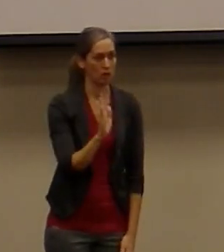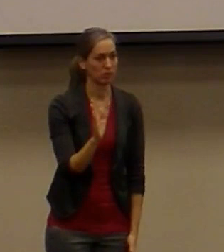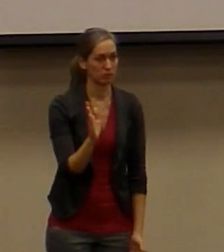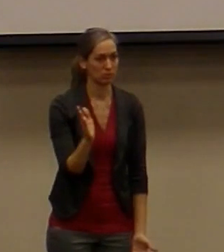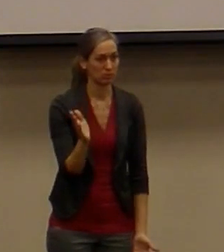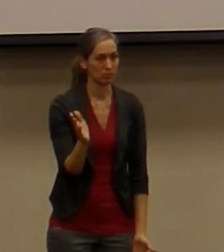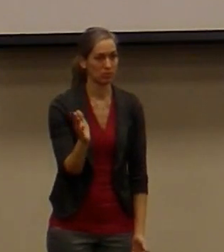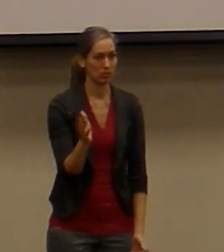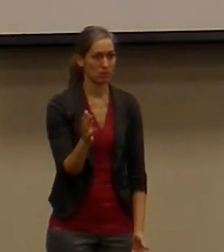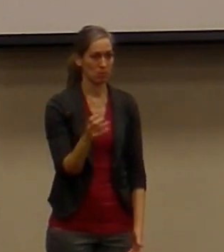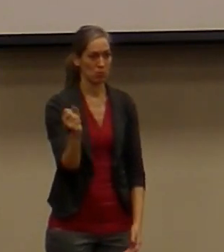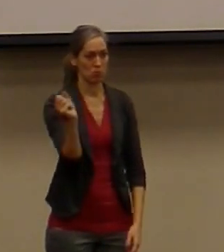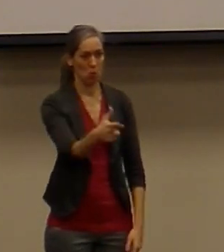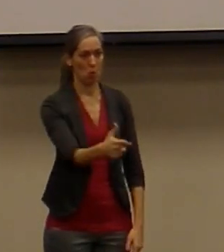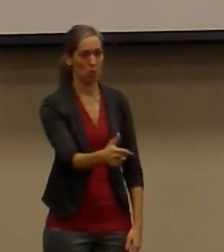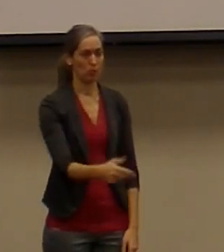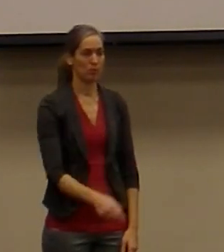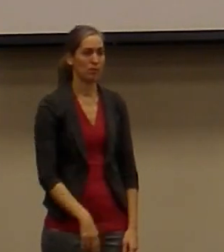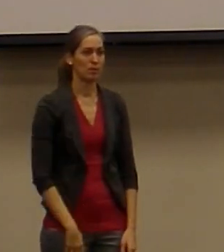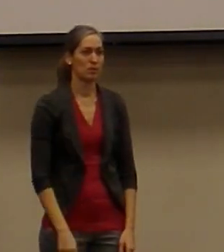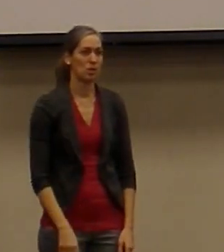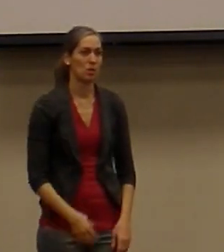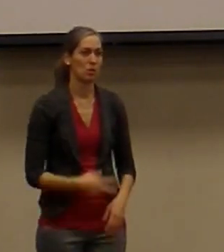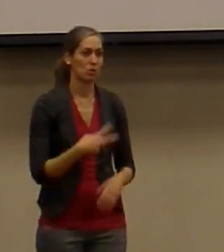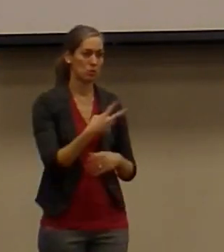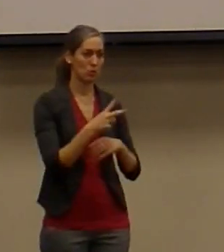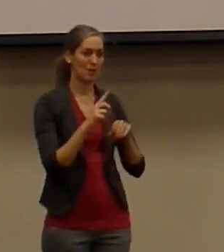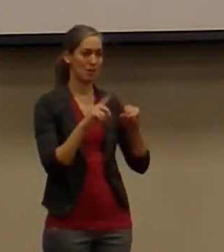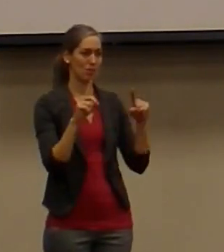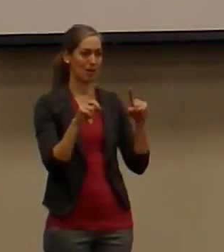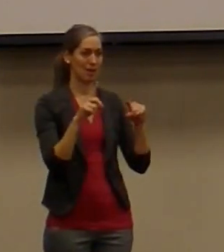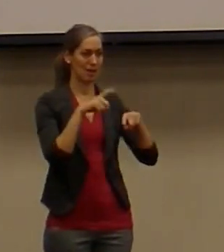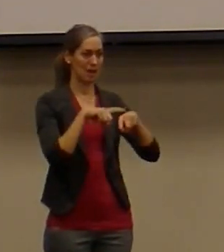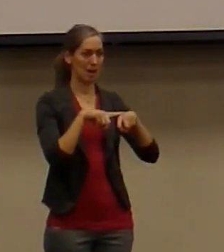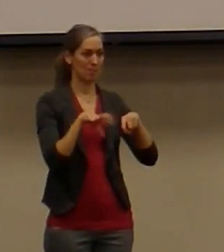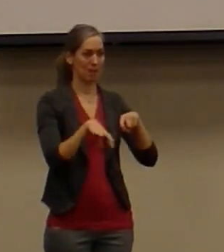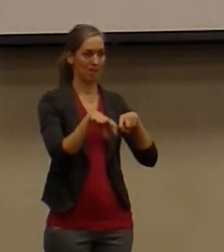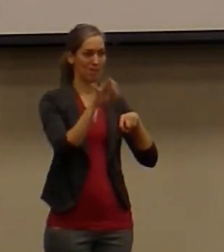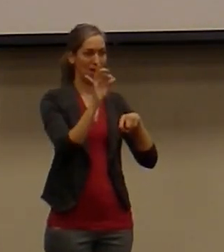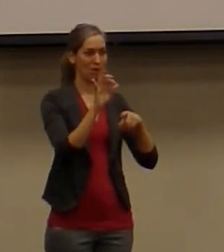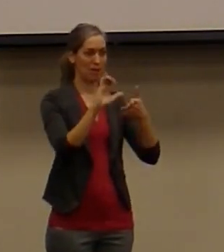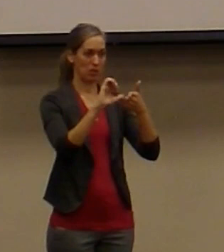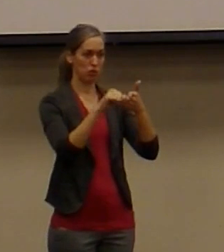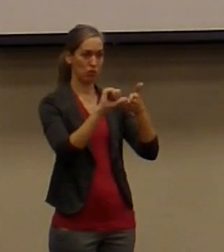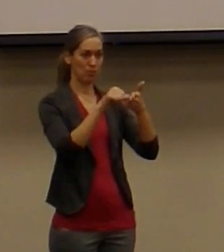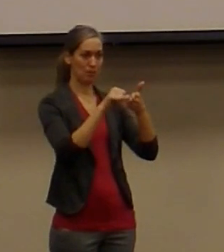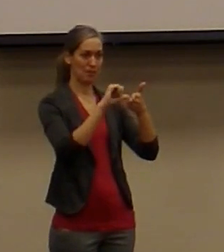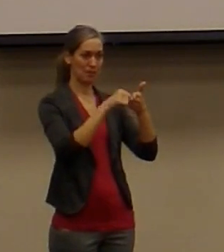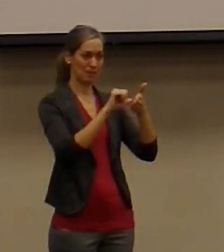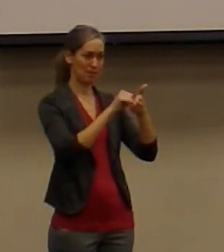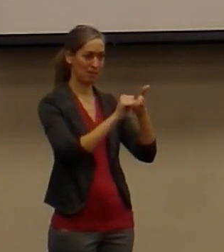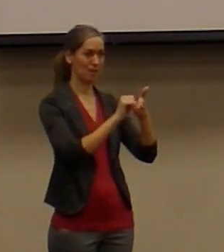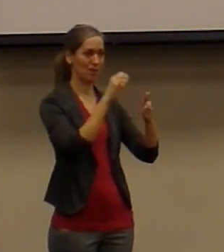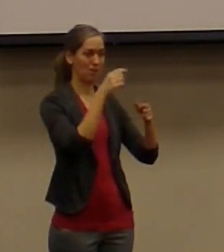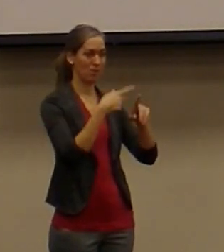found inscriptions in 2 different parts of the ancient Babylonian Empire in which it says exactly that.